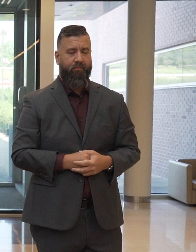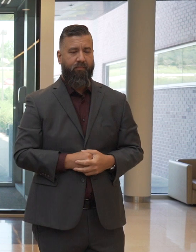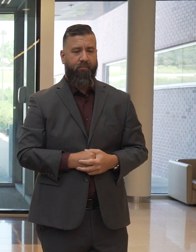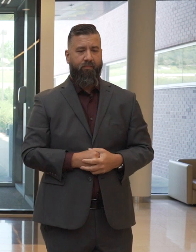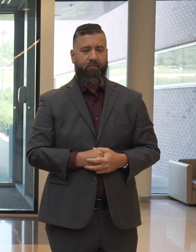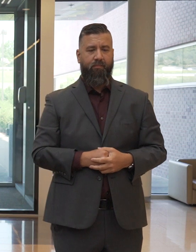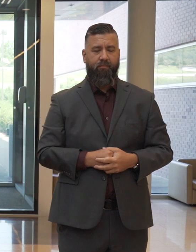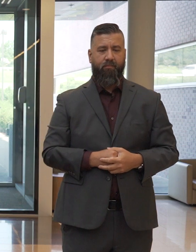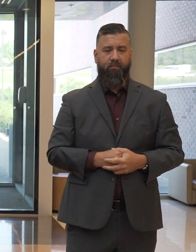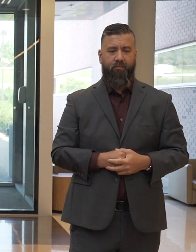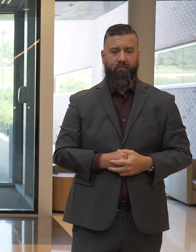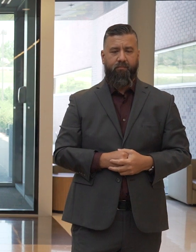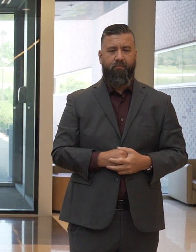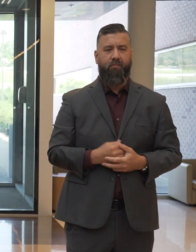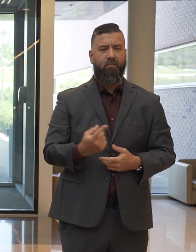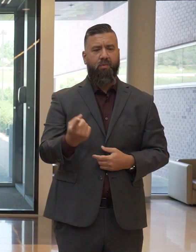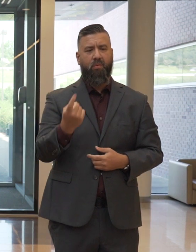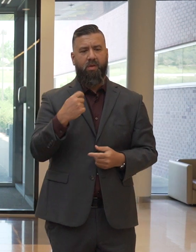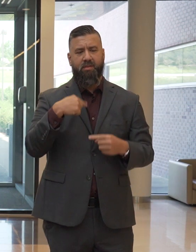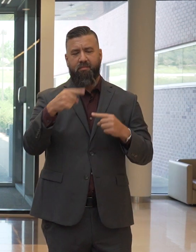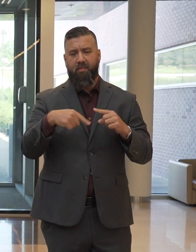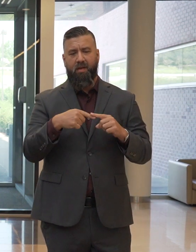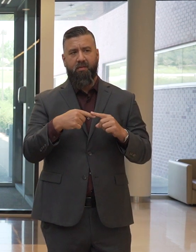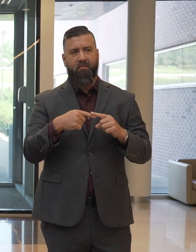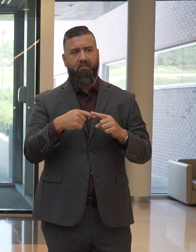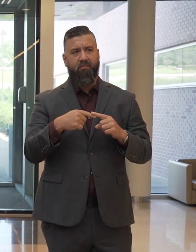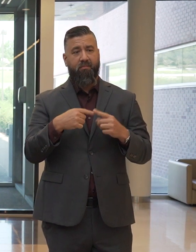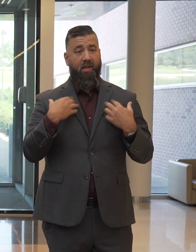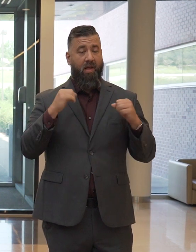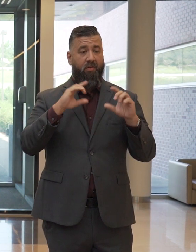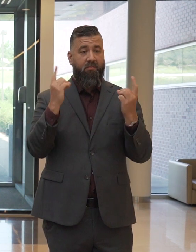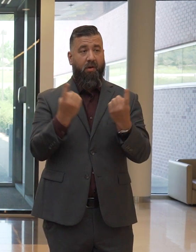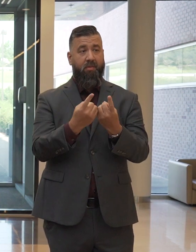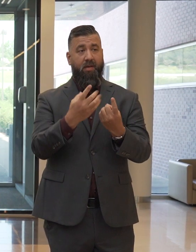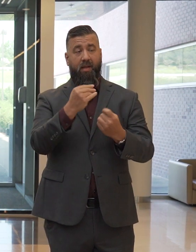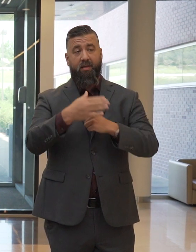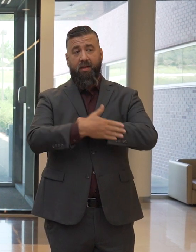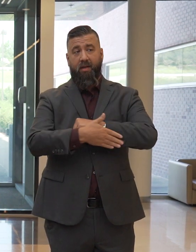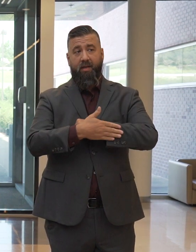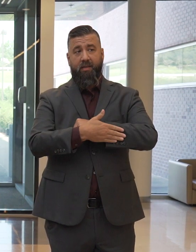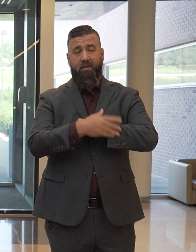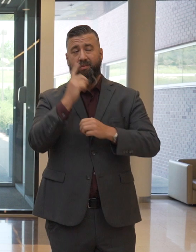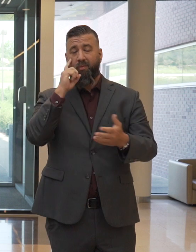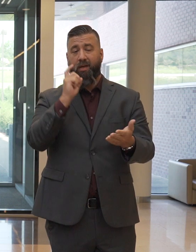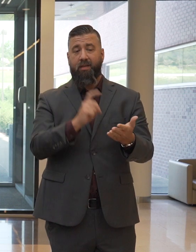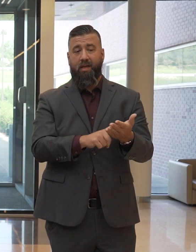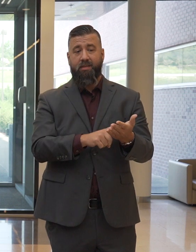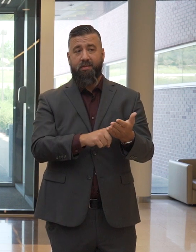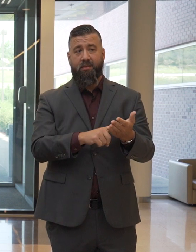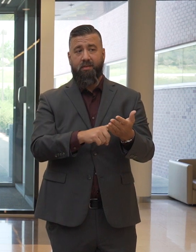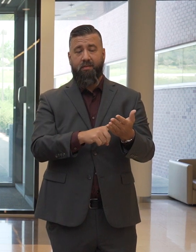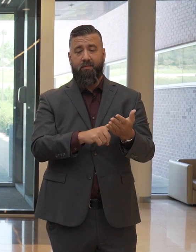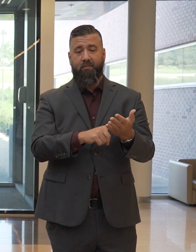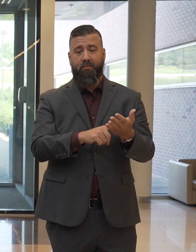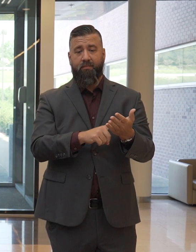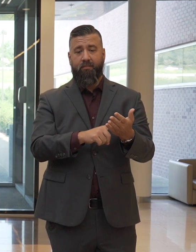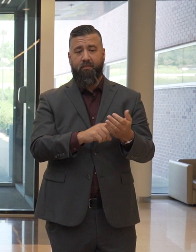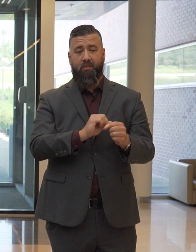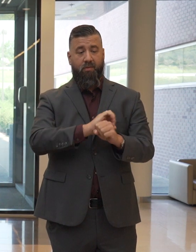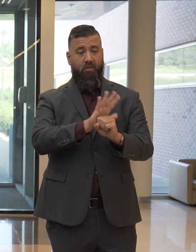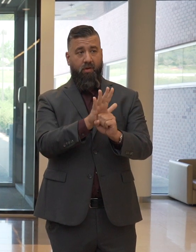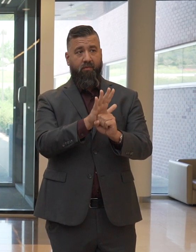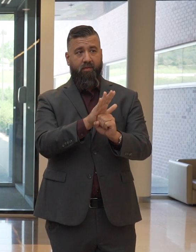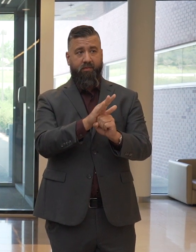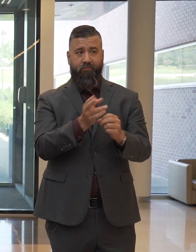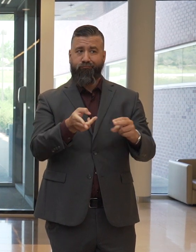is about the mindset of the health department in the county, recognizing that that COVID